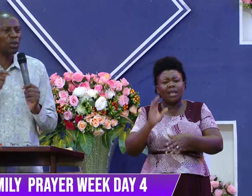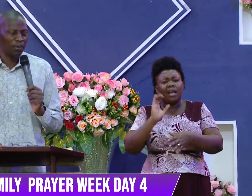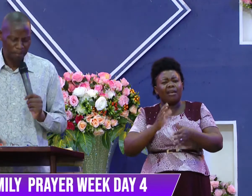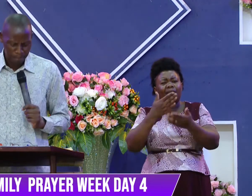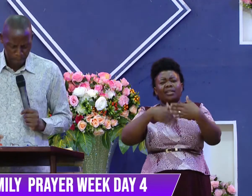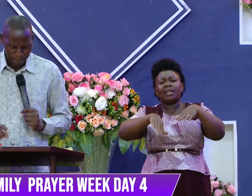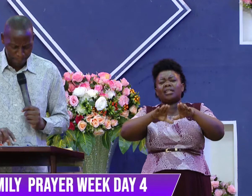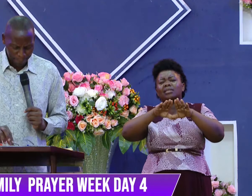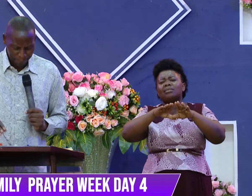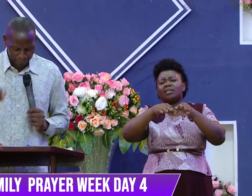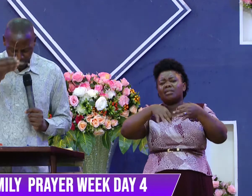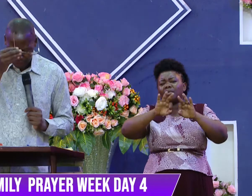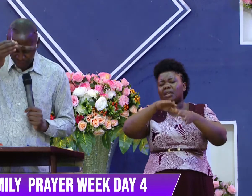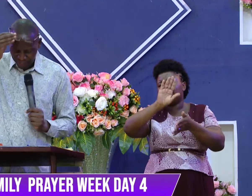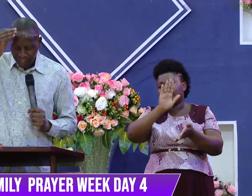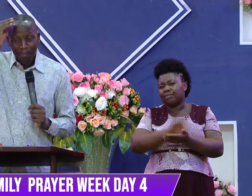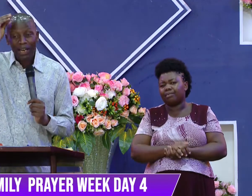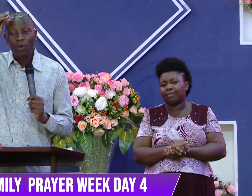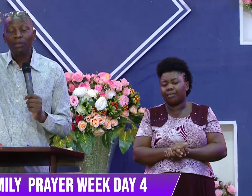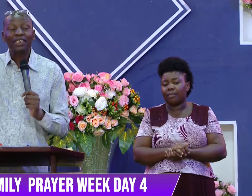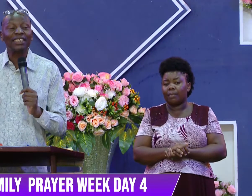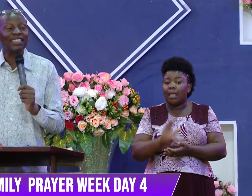Character. Character is key.